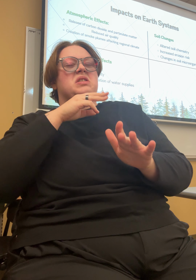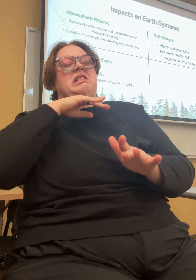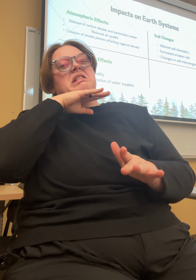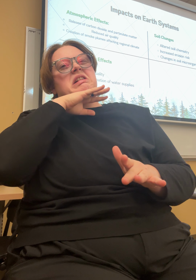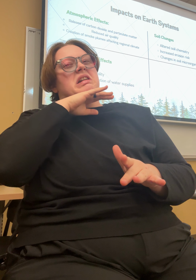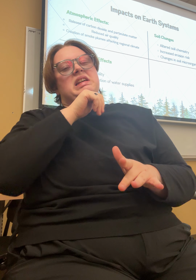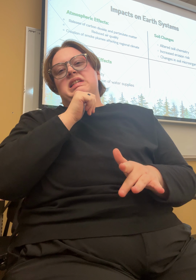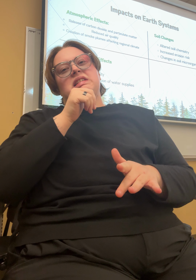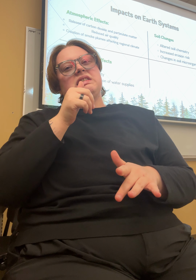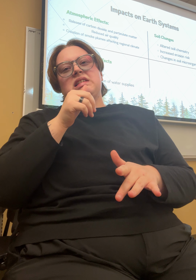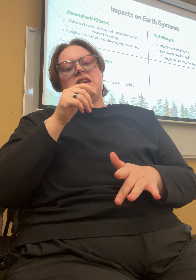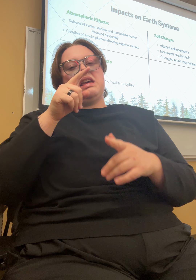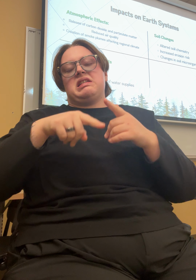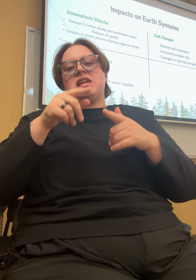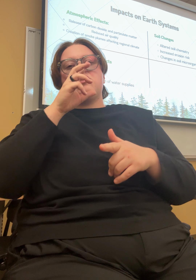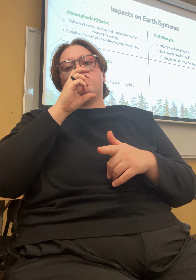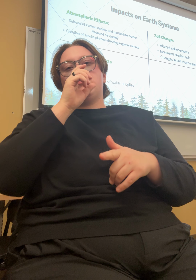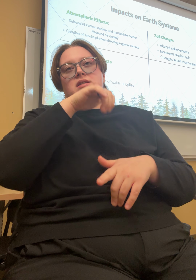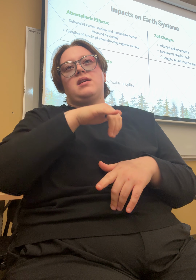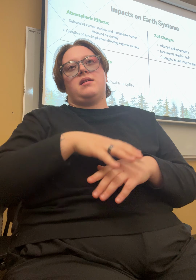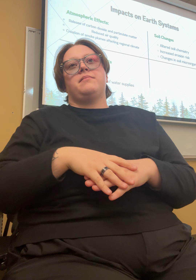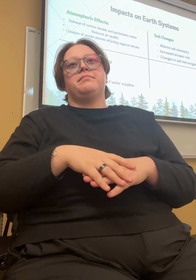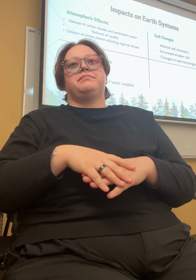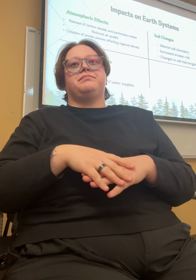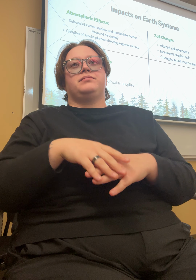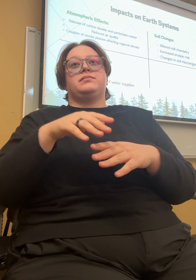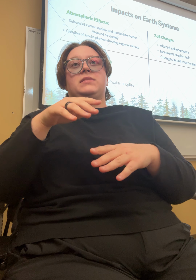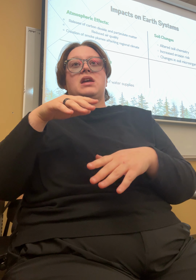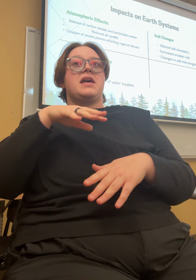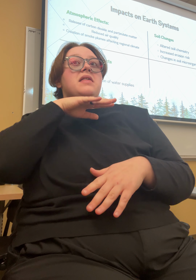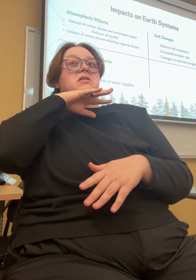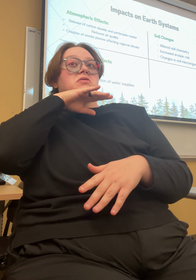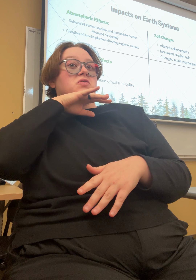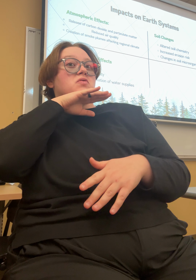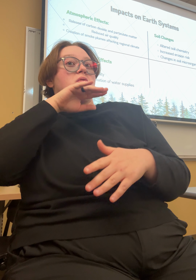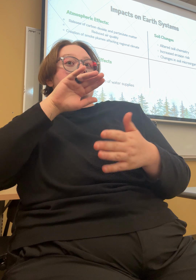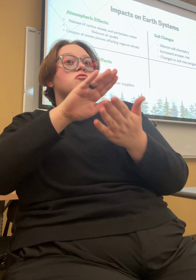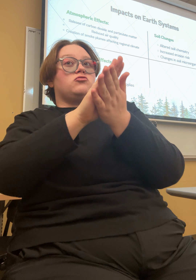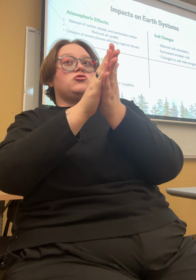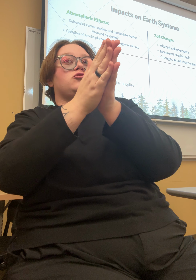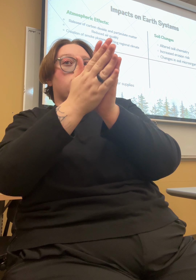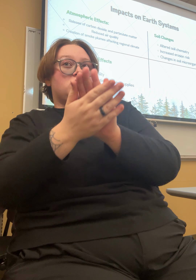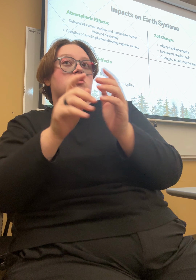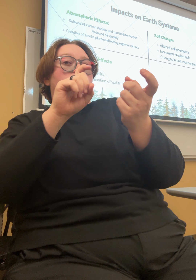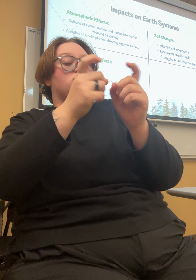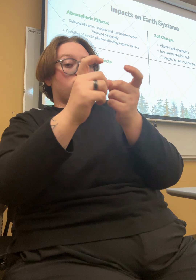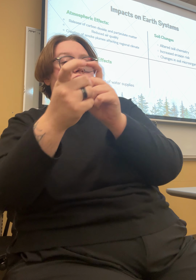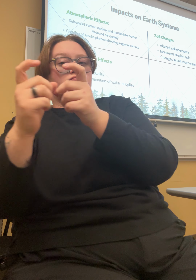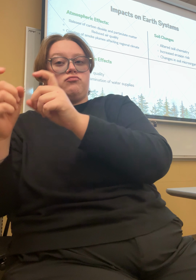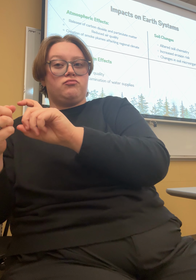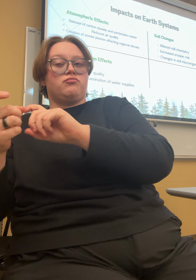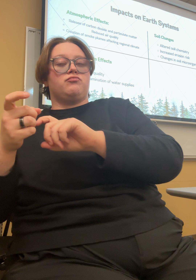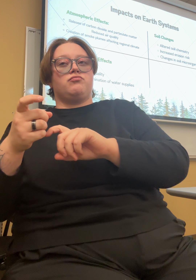And then we have soil changes. We have altered soil chemistry, increased erosion